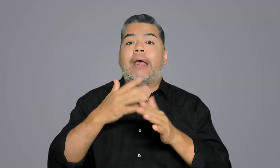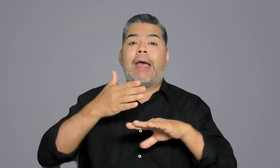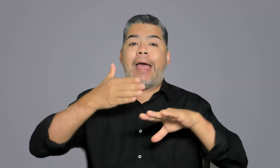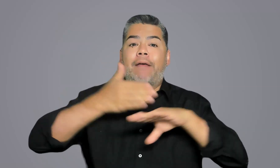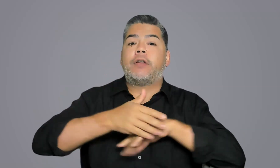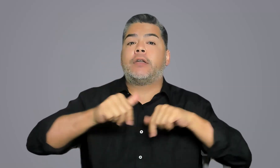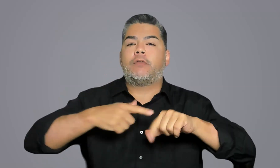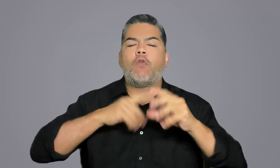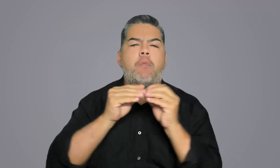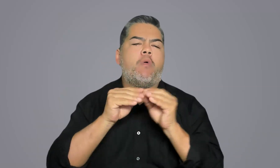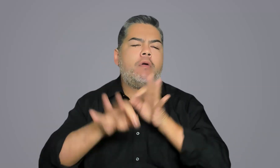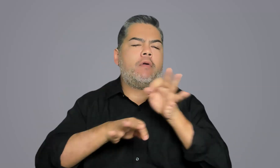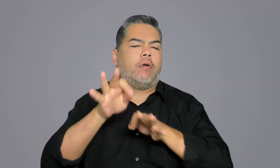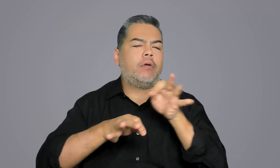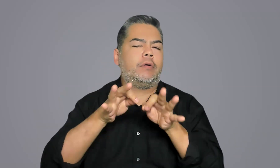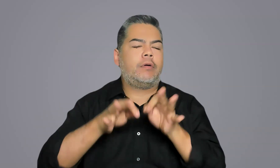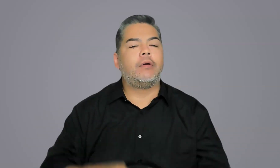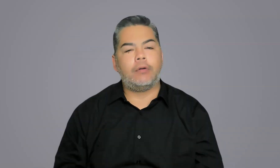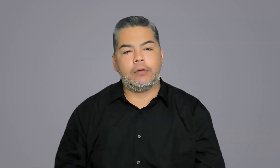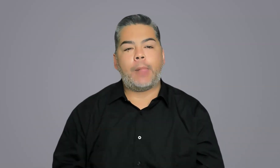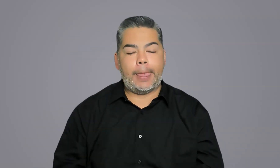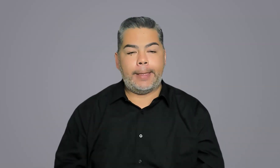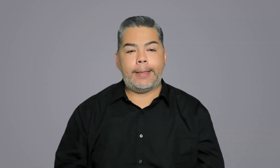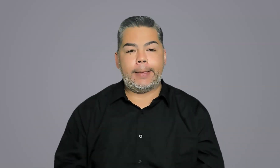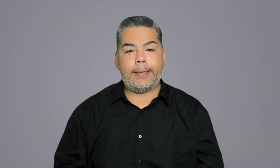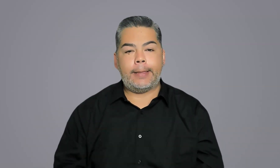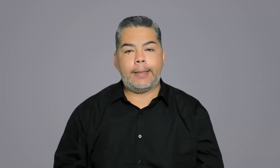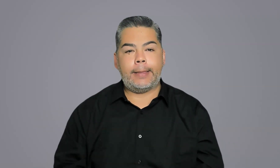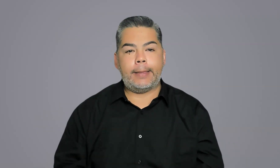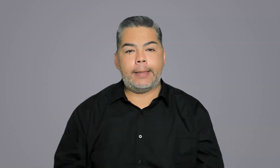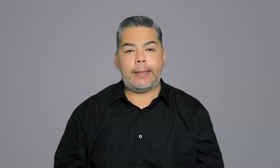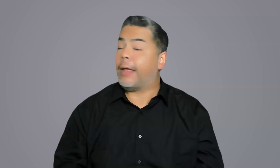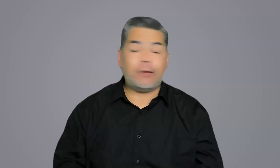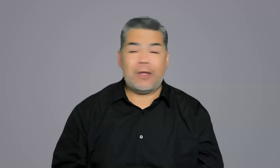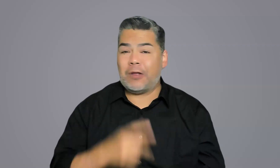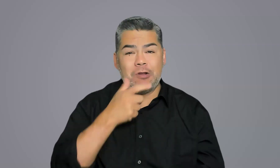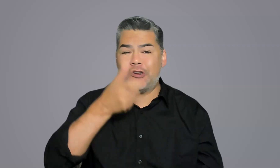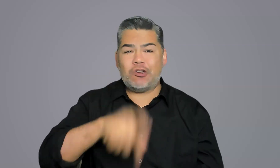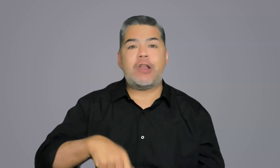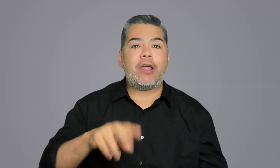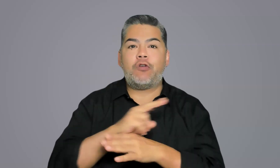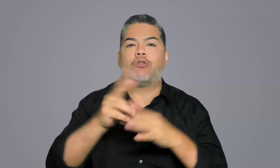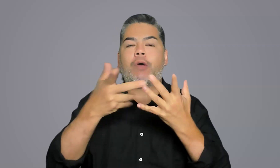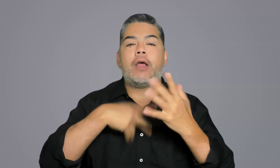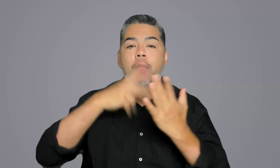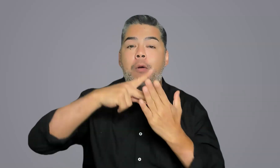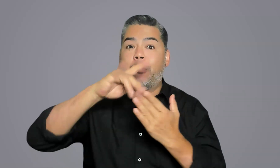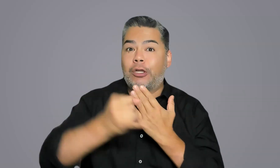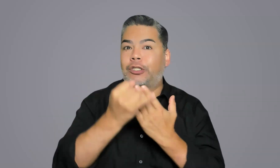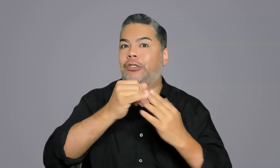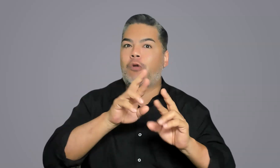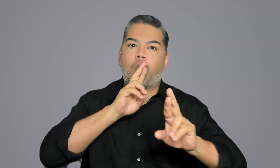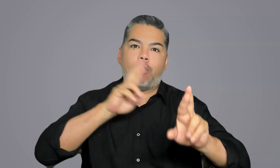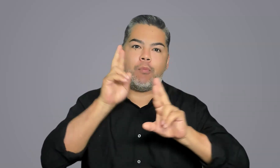information. What they shouldn't be used for is projects or reports. And we do see this a lot within sort of